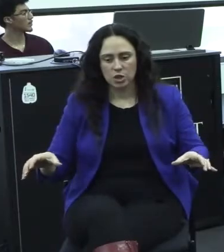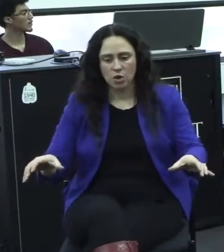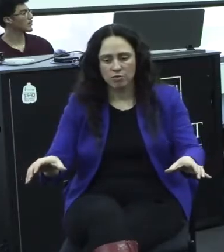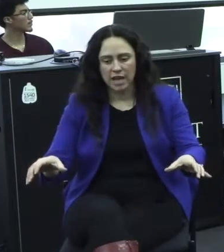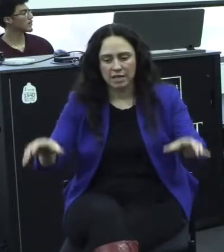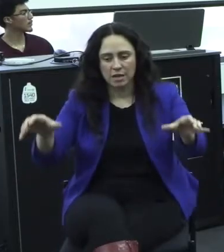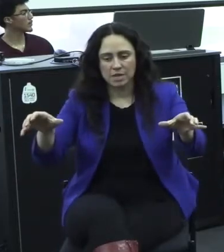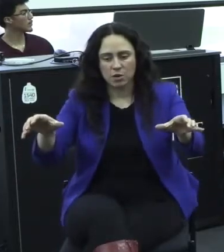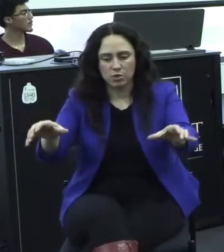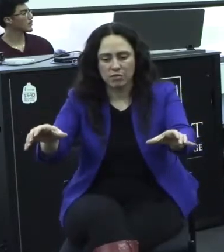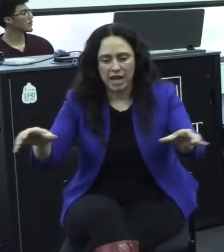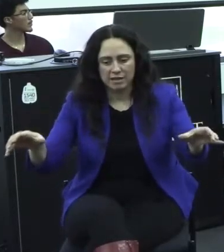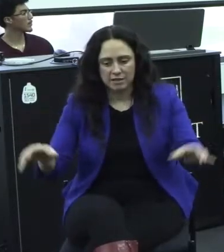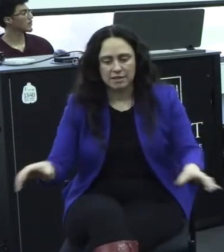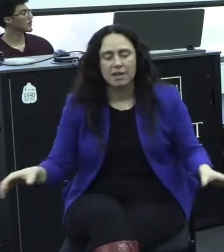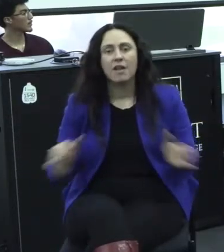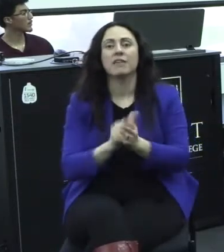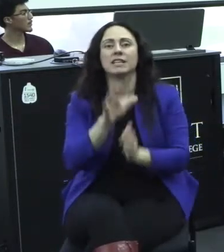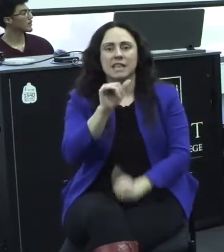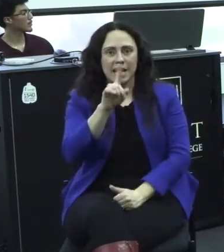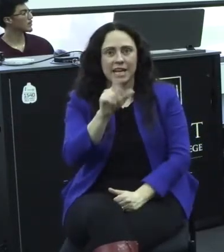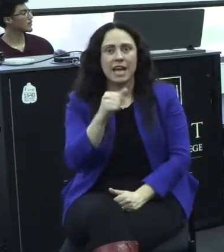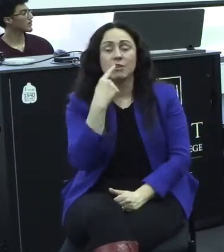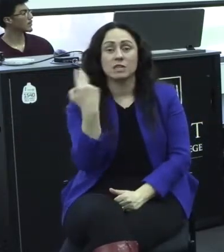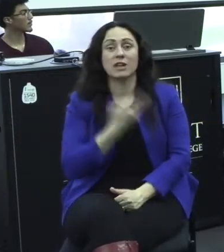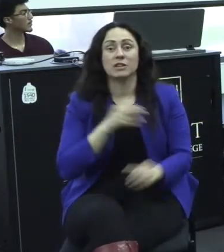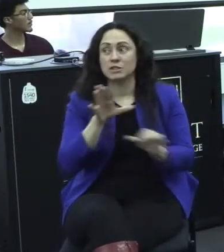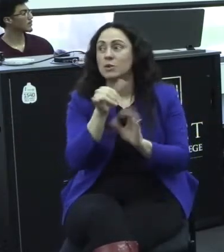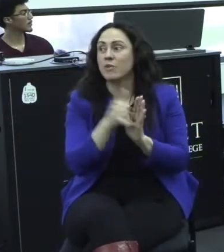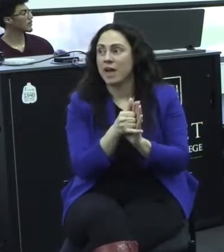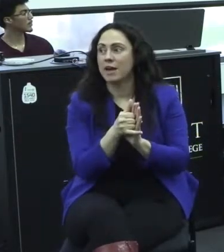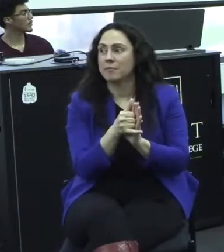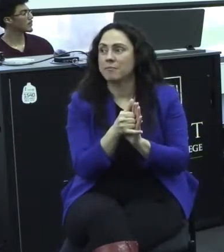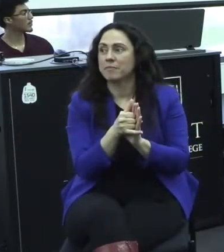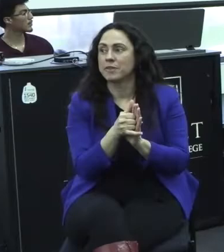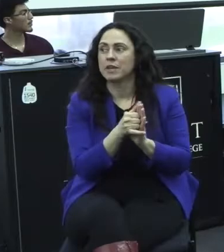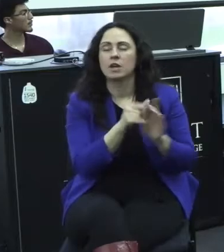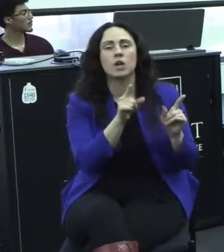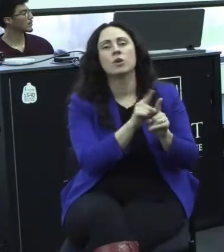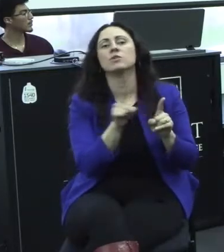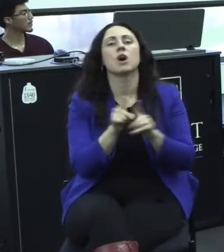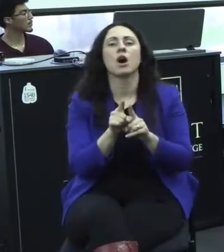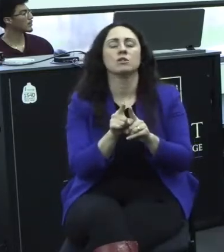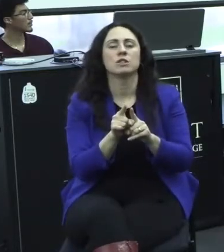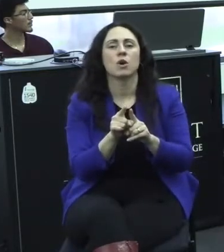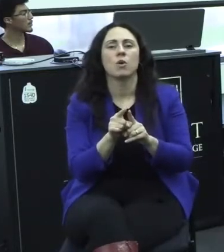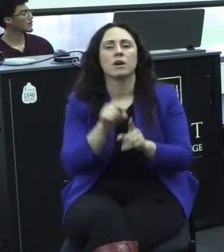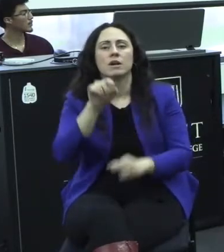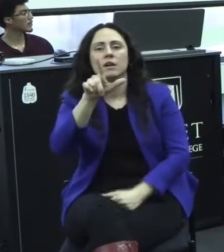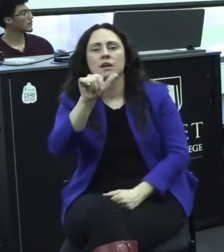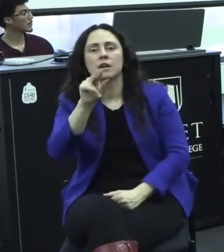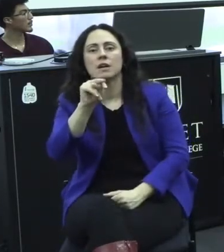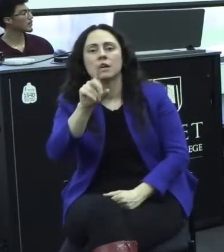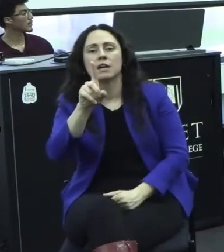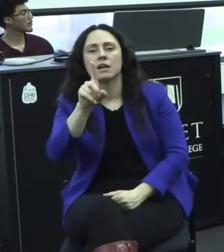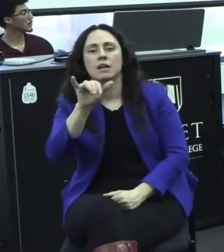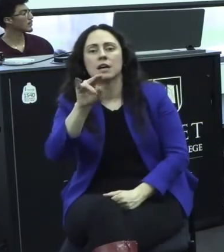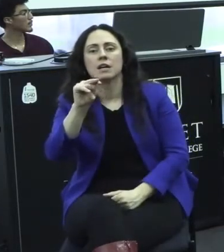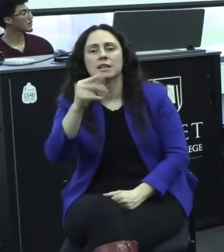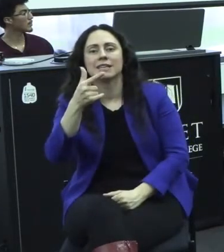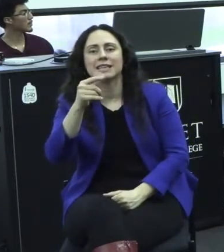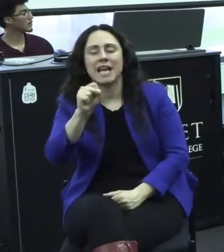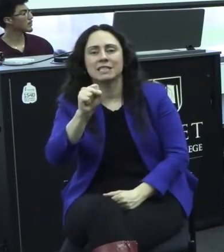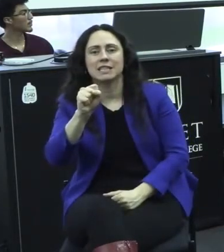bit. That's ADA. They're telling us to do that. There's also a number of landings on